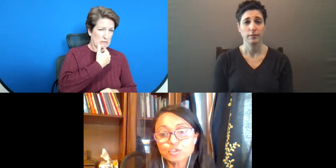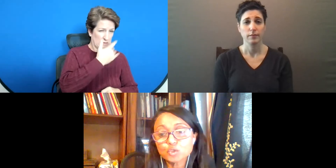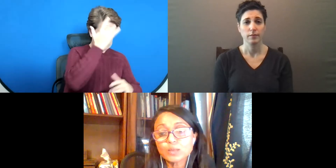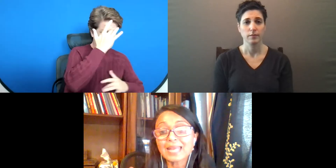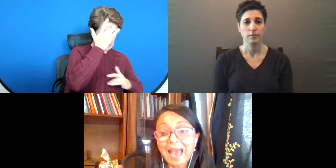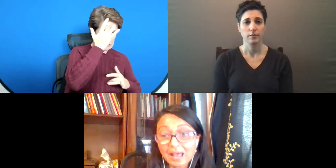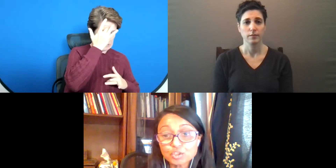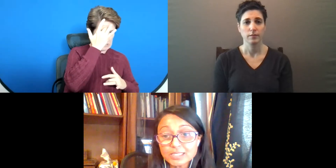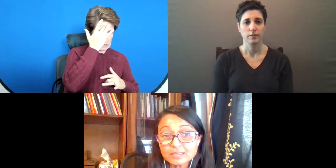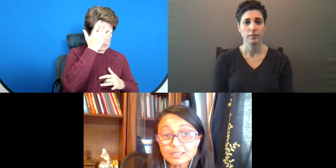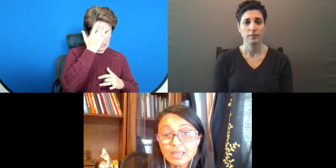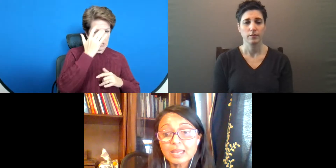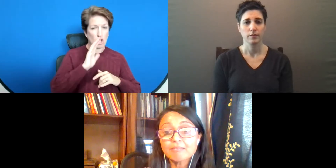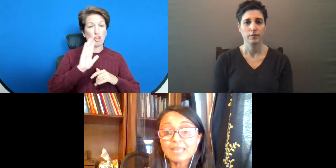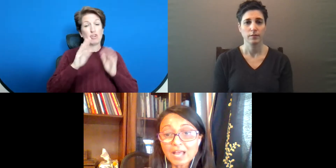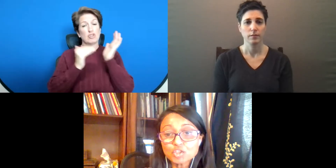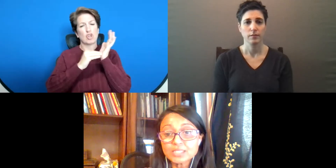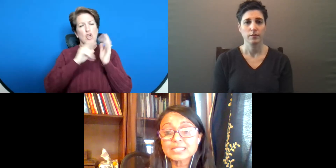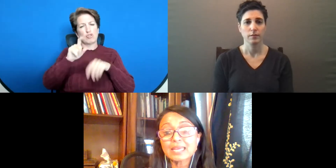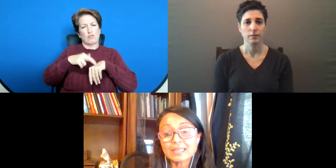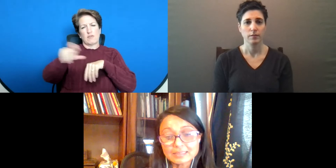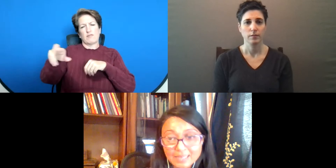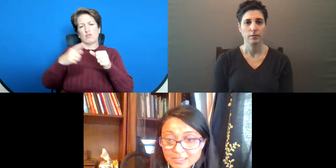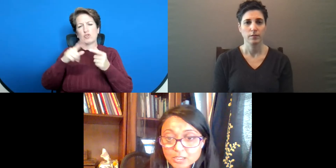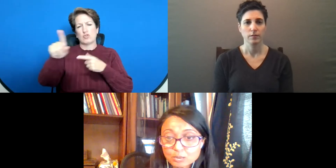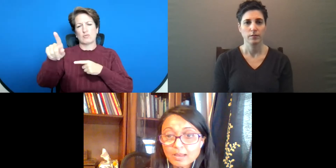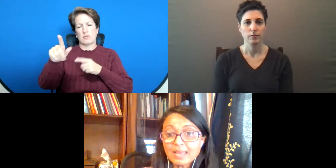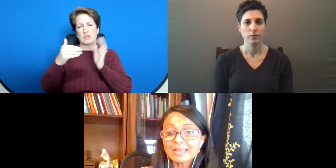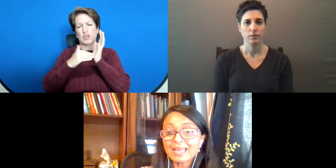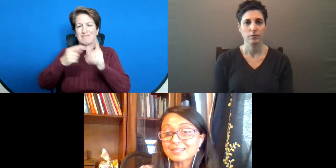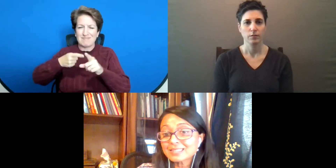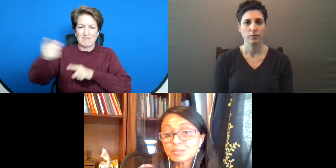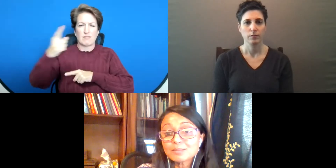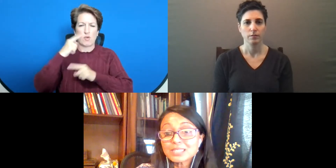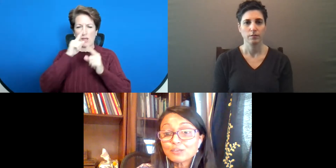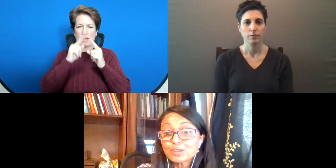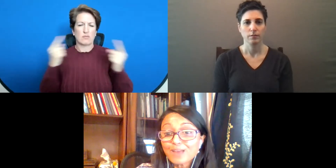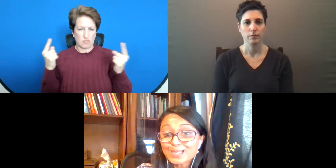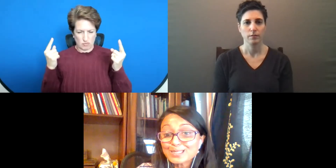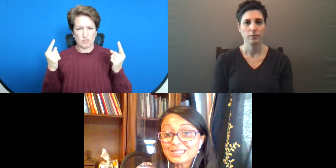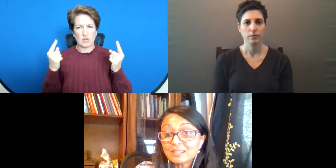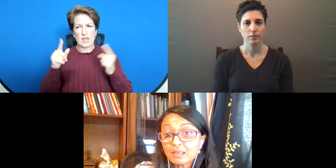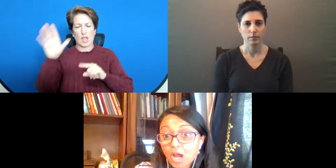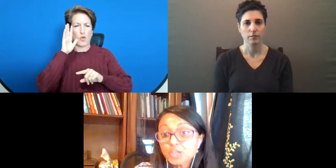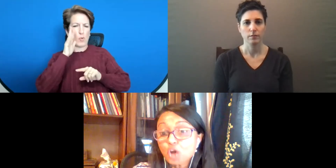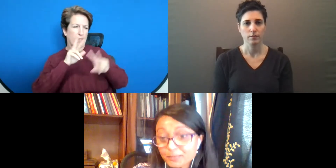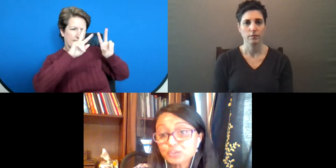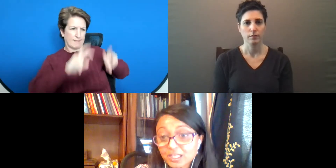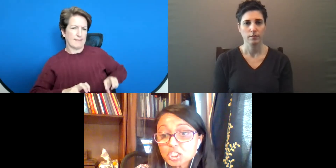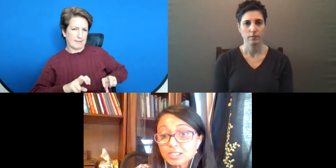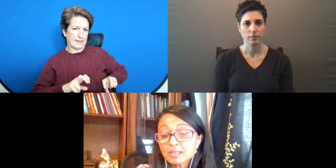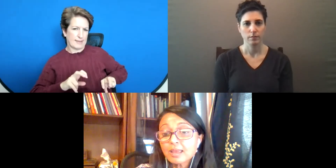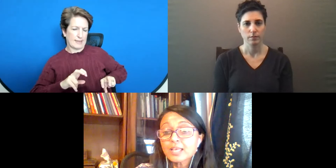doctor refer you to an allergist. The allergist can assess you, can sometimes give you the vaccine